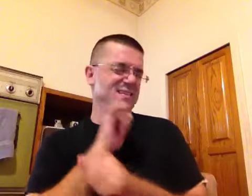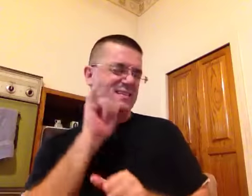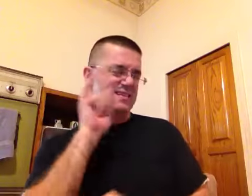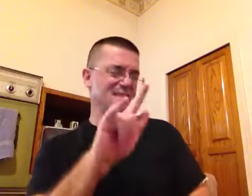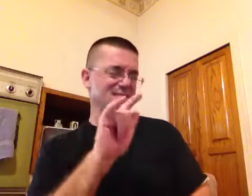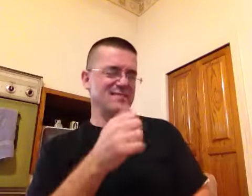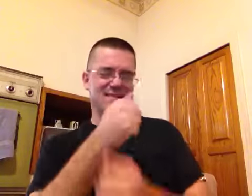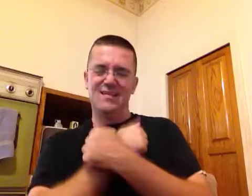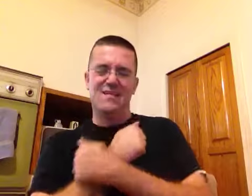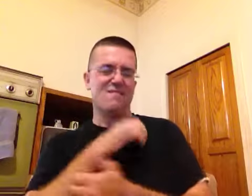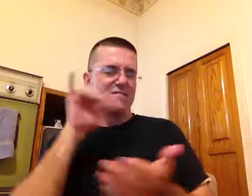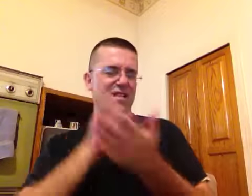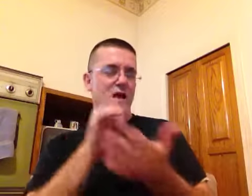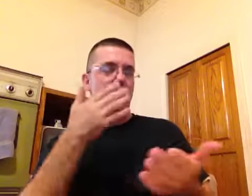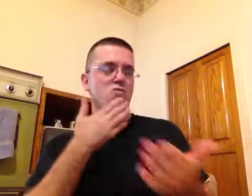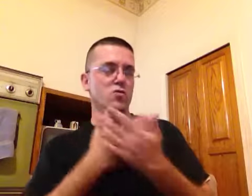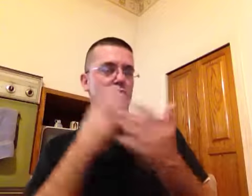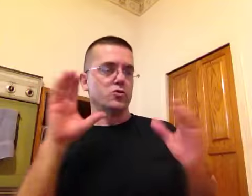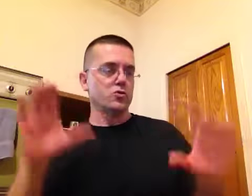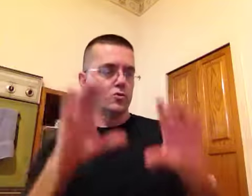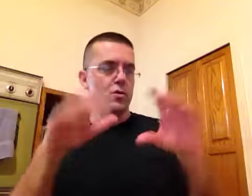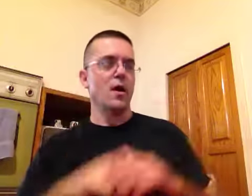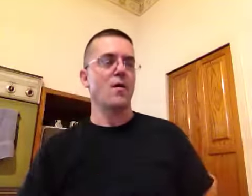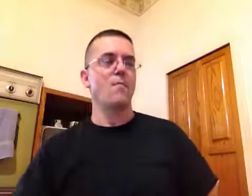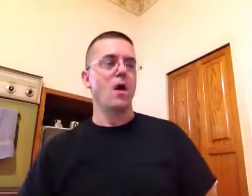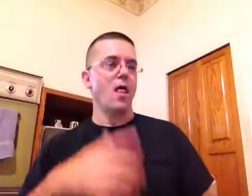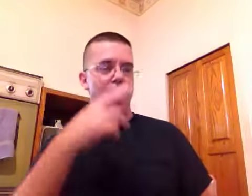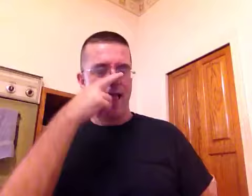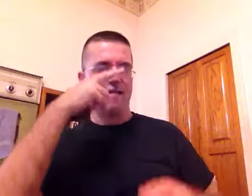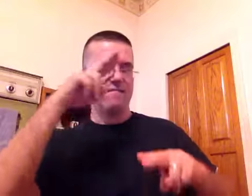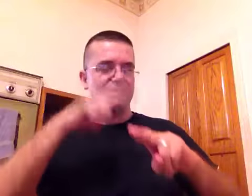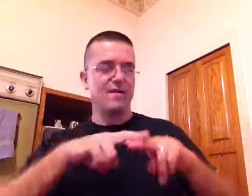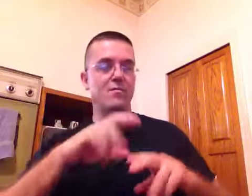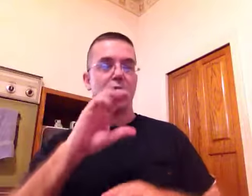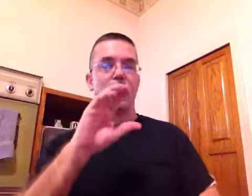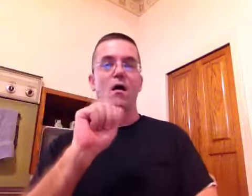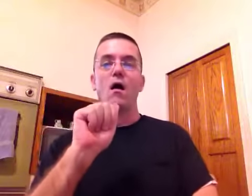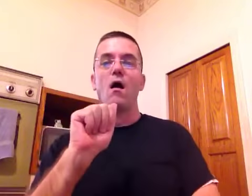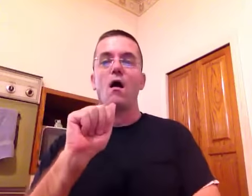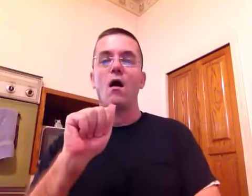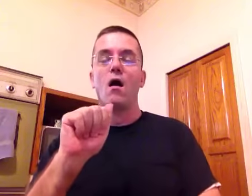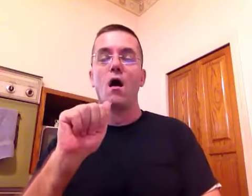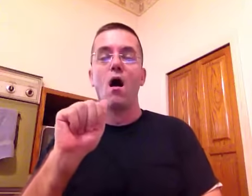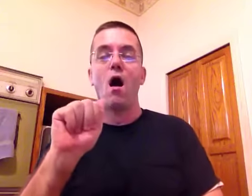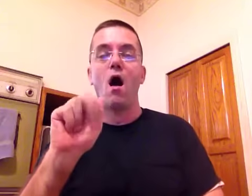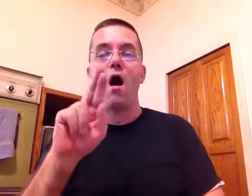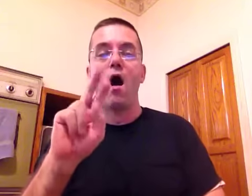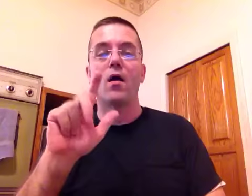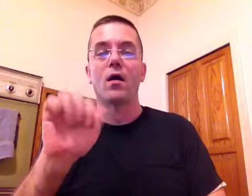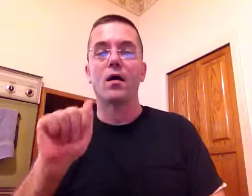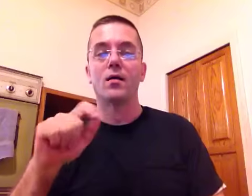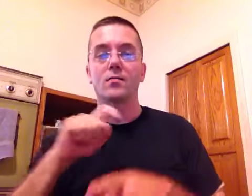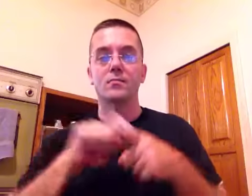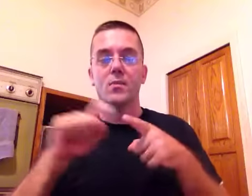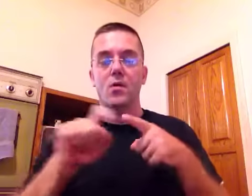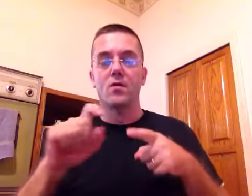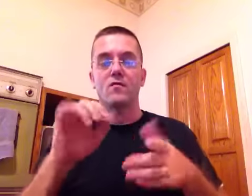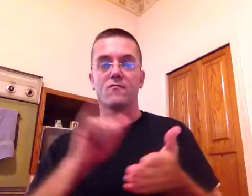Congratulations. Very well done. That's so fun. Carla is in Buffalo, New York. Hi, Carla. How are you? Good, Dave.